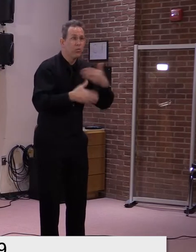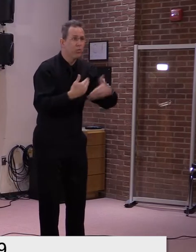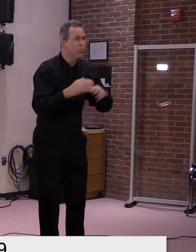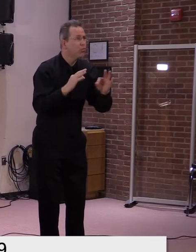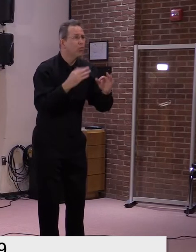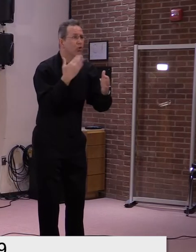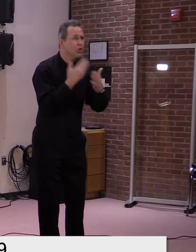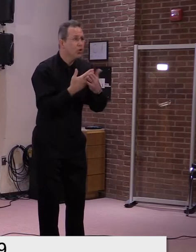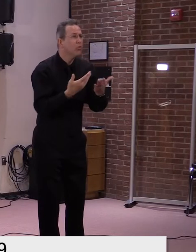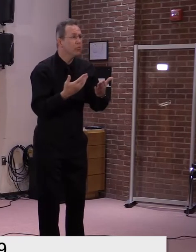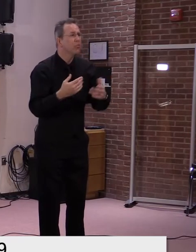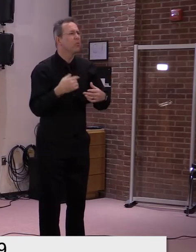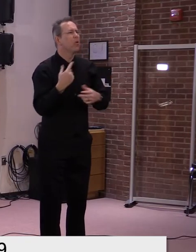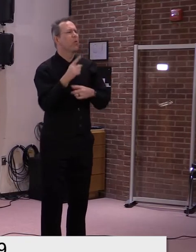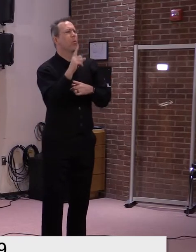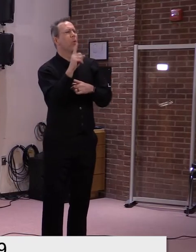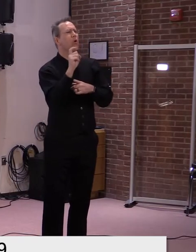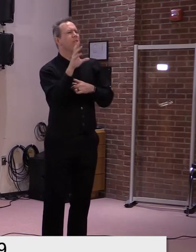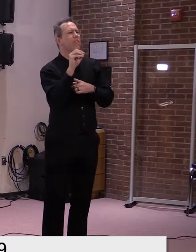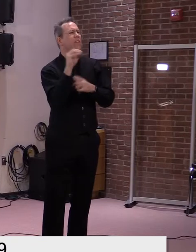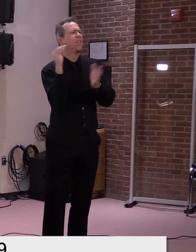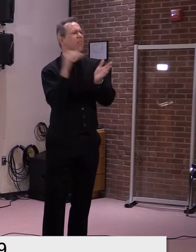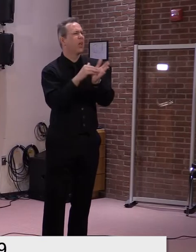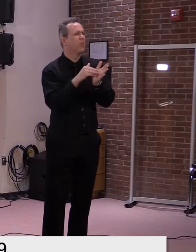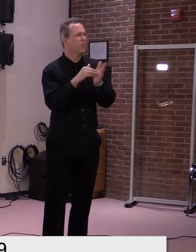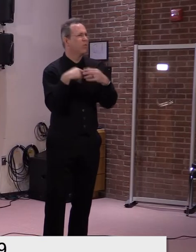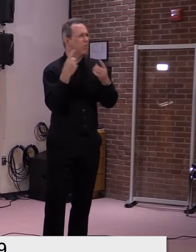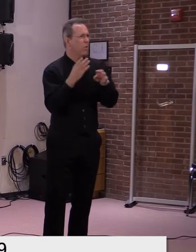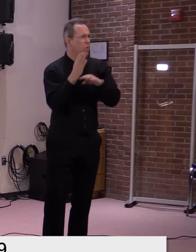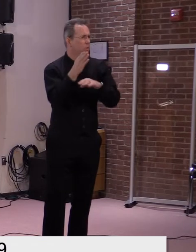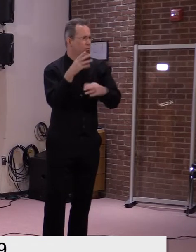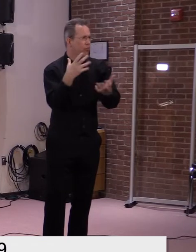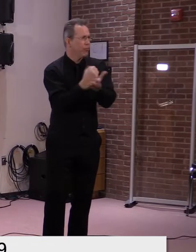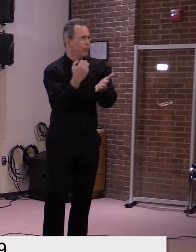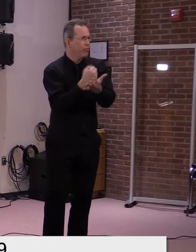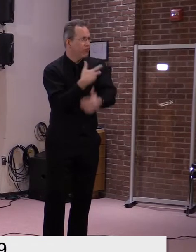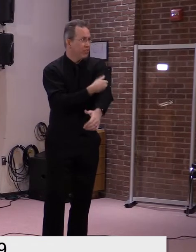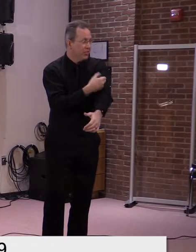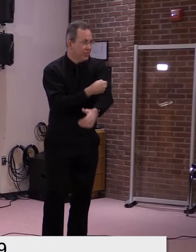152,800 people have been vaccinated against COVID-19.